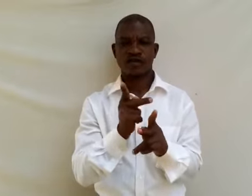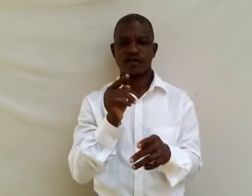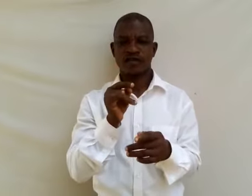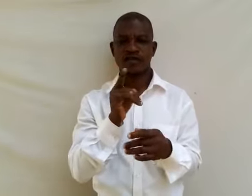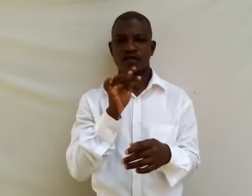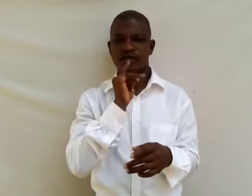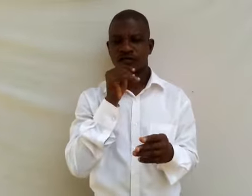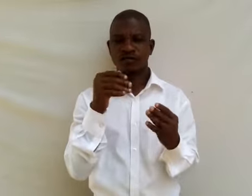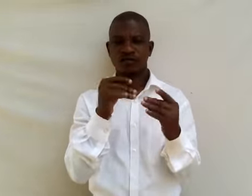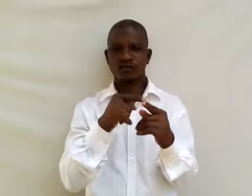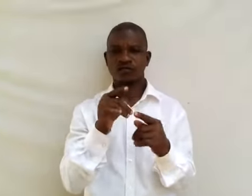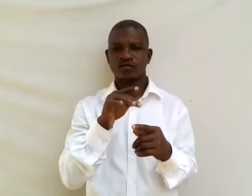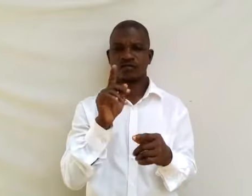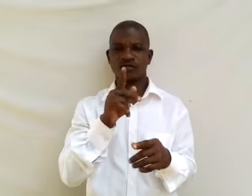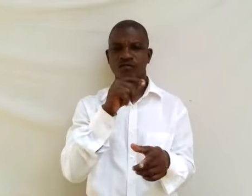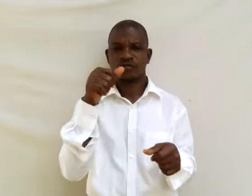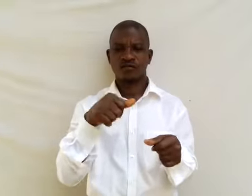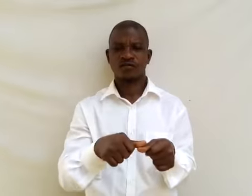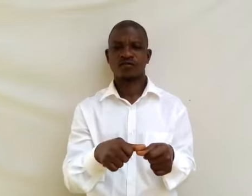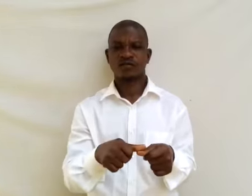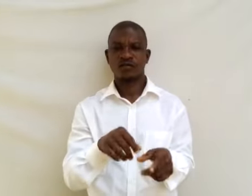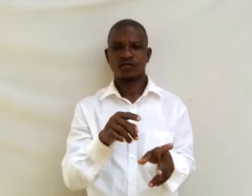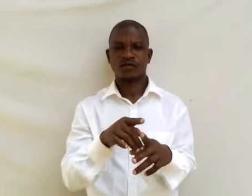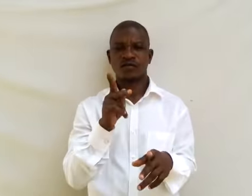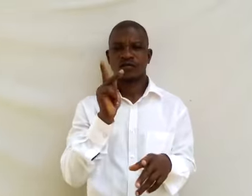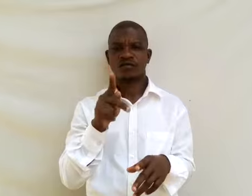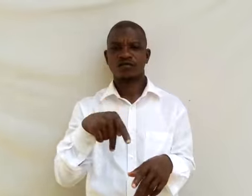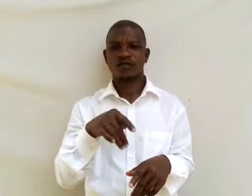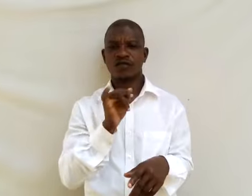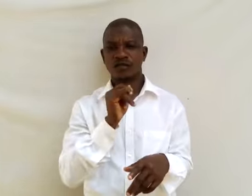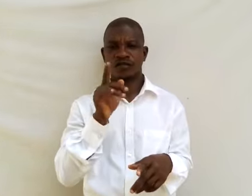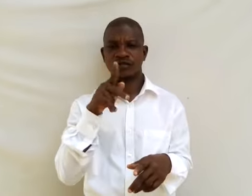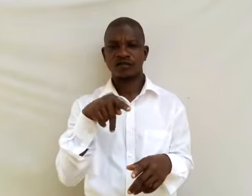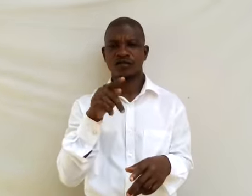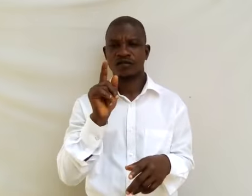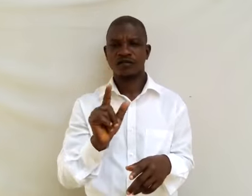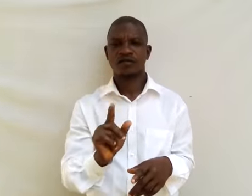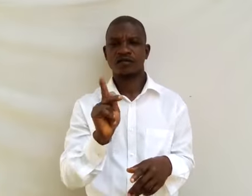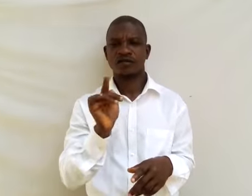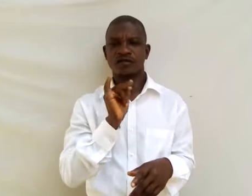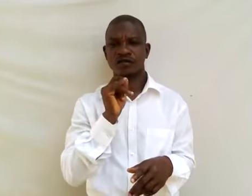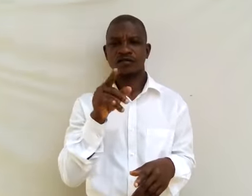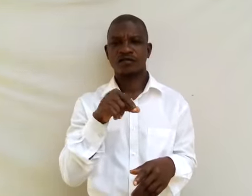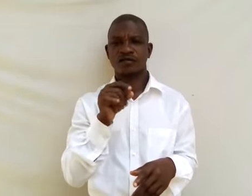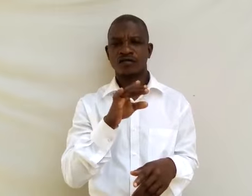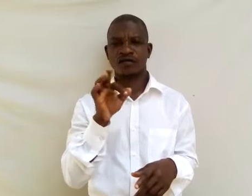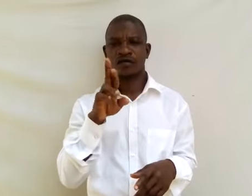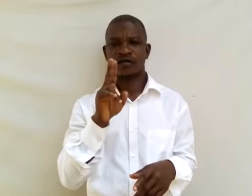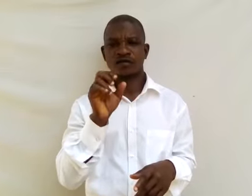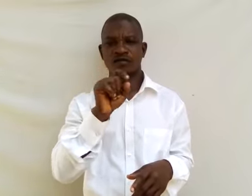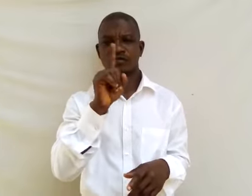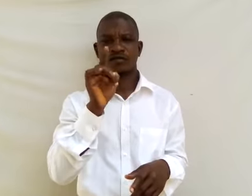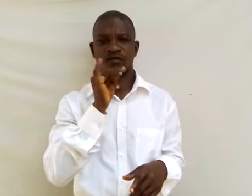to constant. P is equal to KQ all over R square, equation